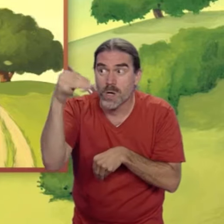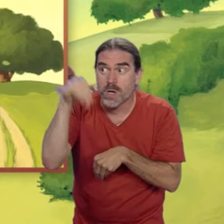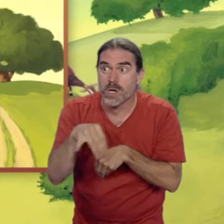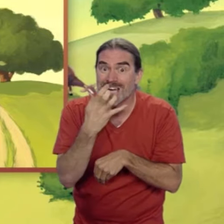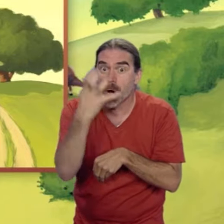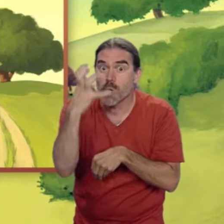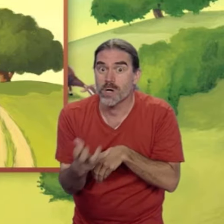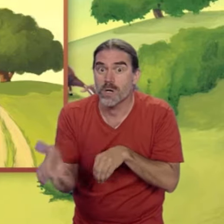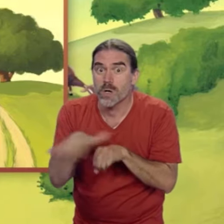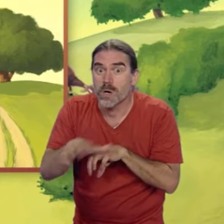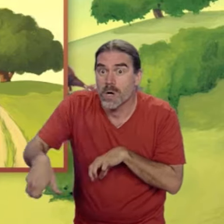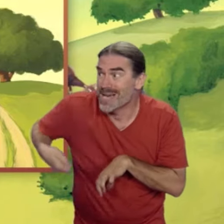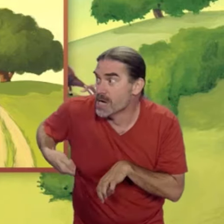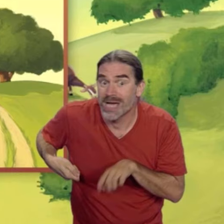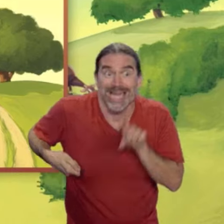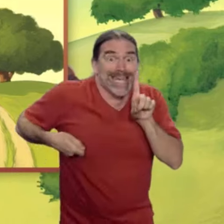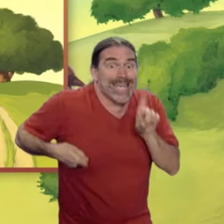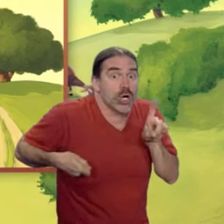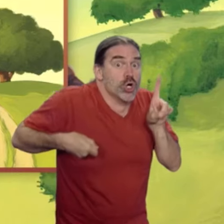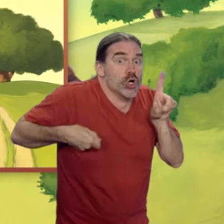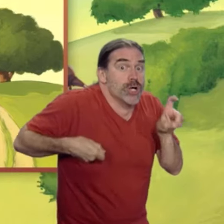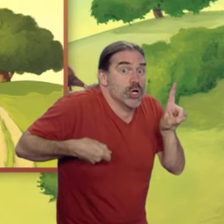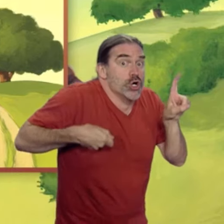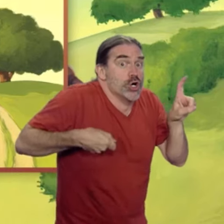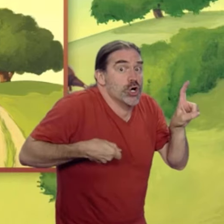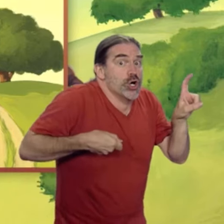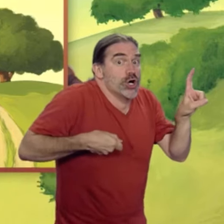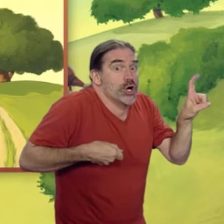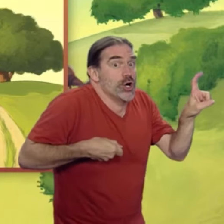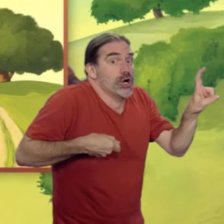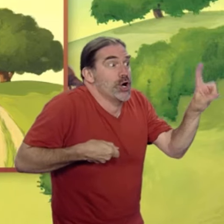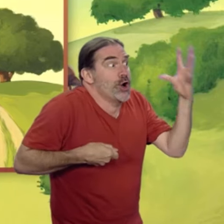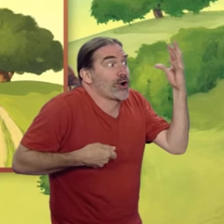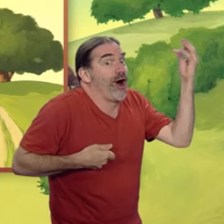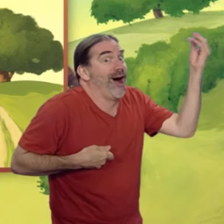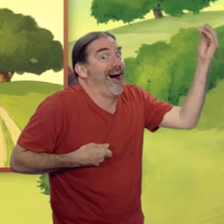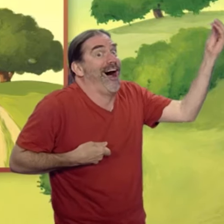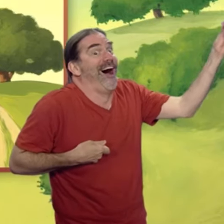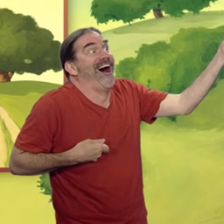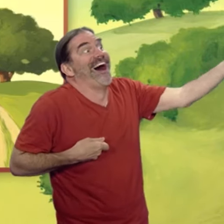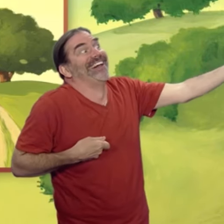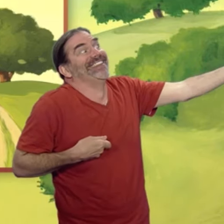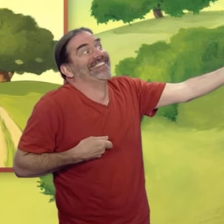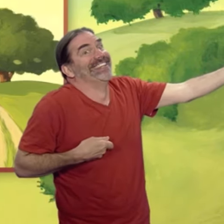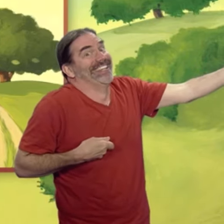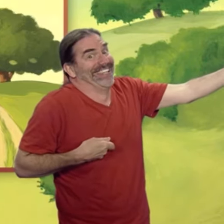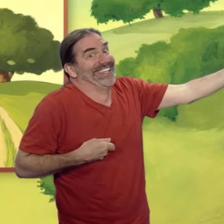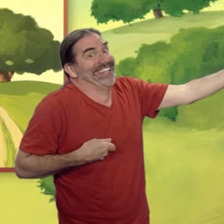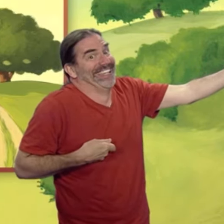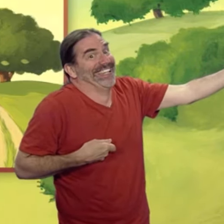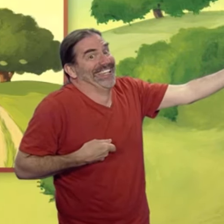He quietly packed his bags and left for good, well before the winter came. After